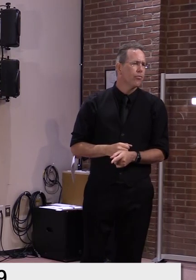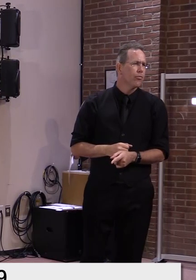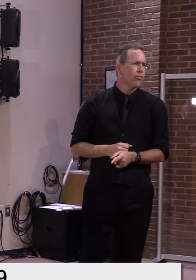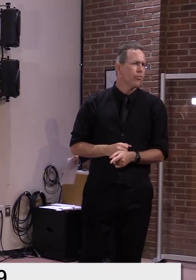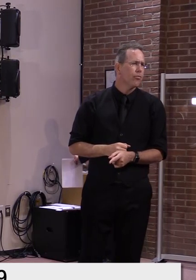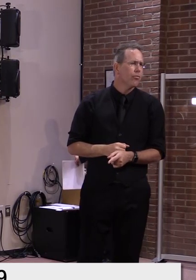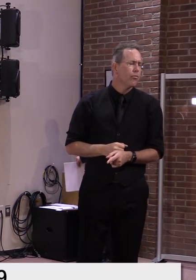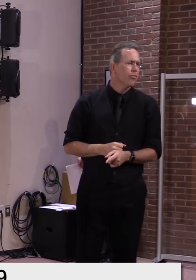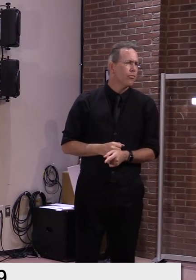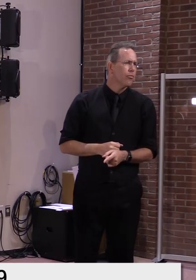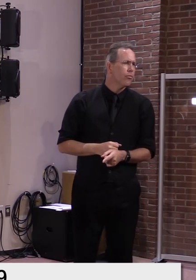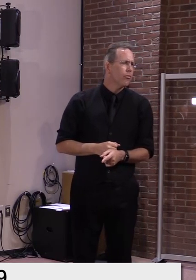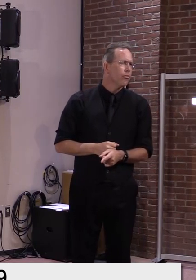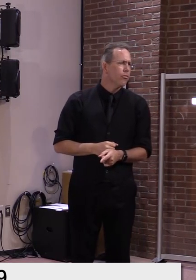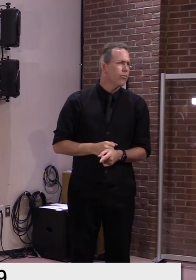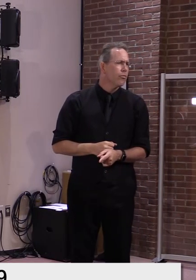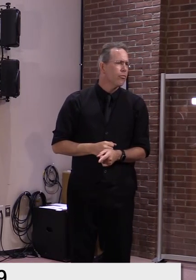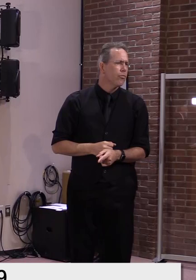given that